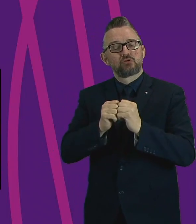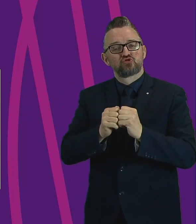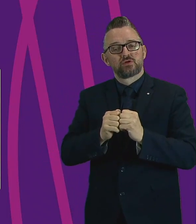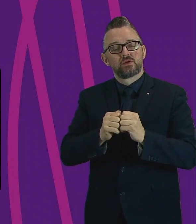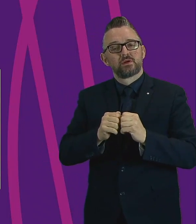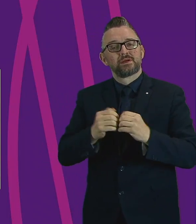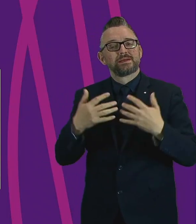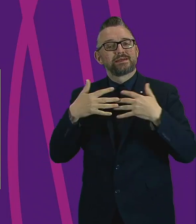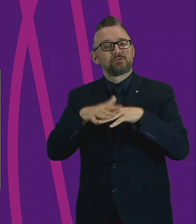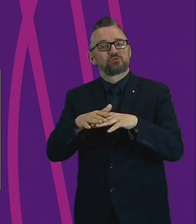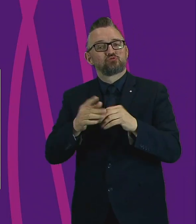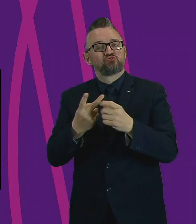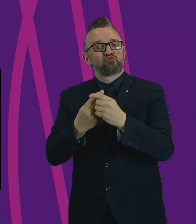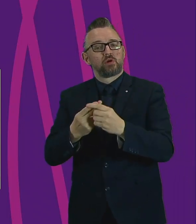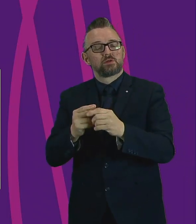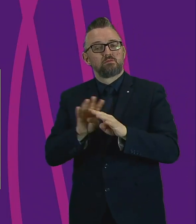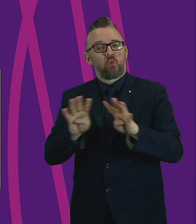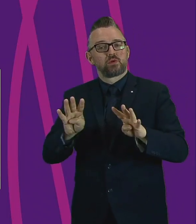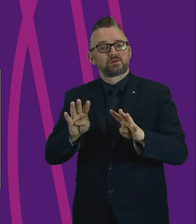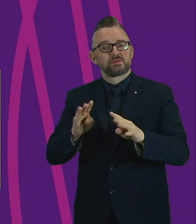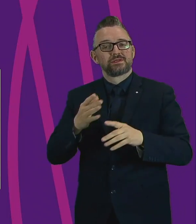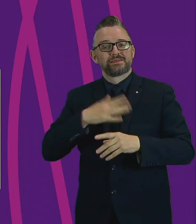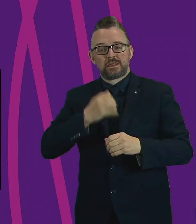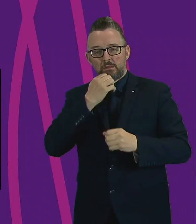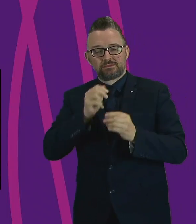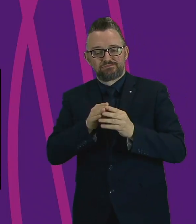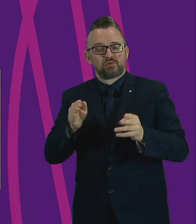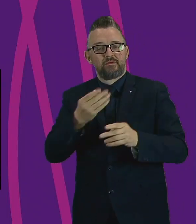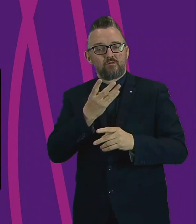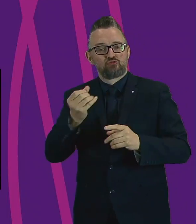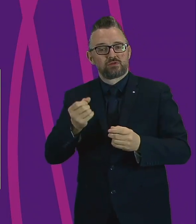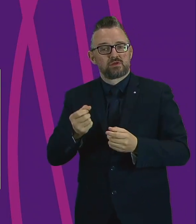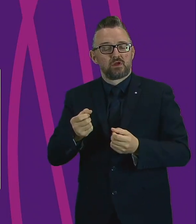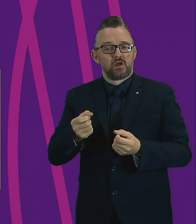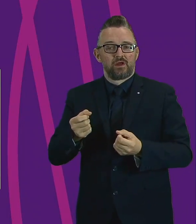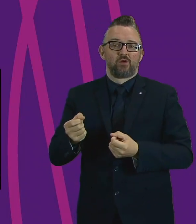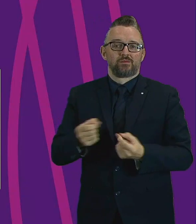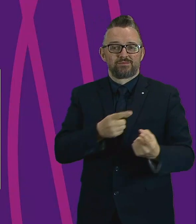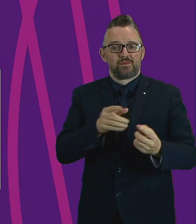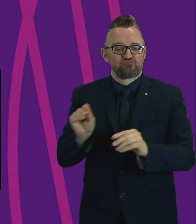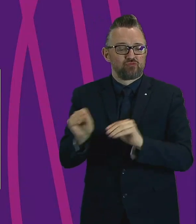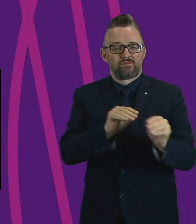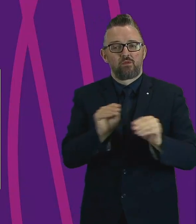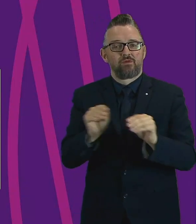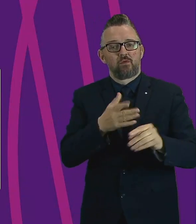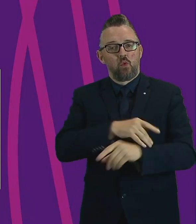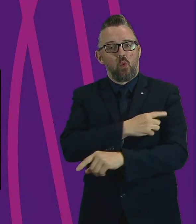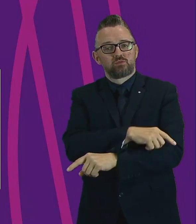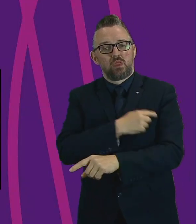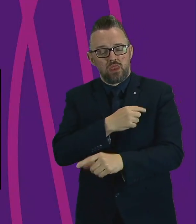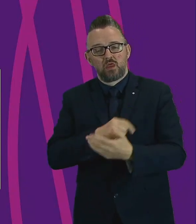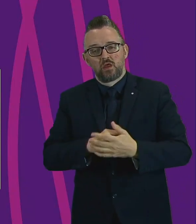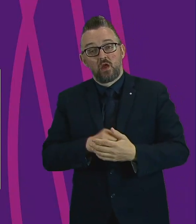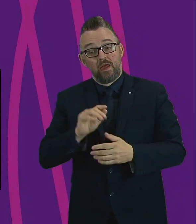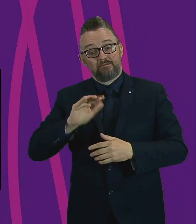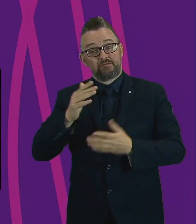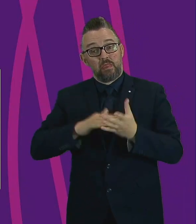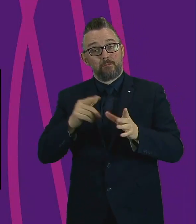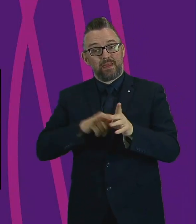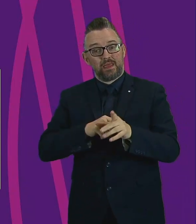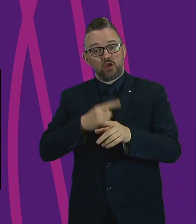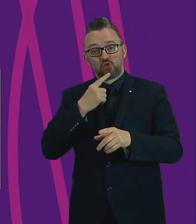to reduce delayed discharge by 400. On the 27th of March, they were told to reduce it by another 500. And on the 5th of May, told